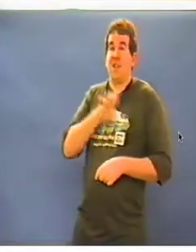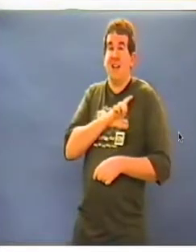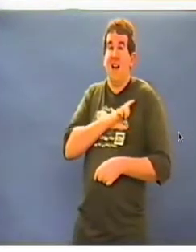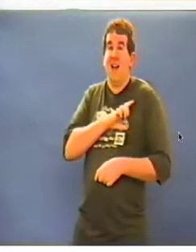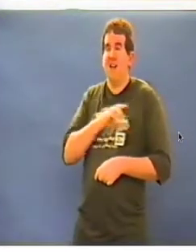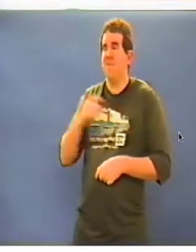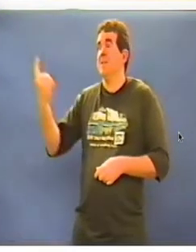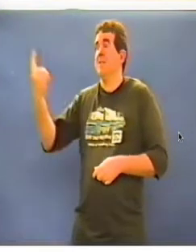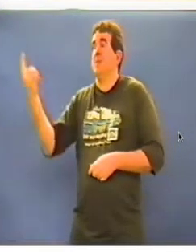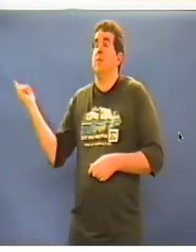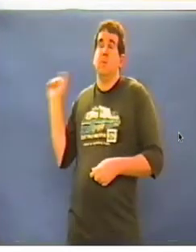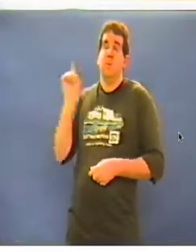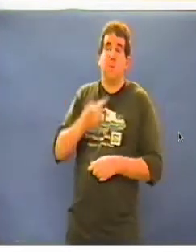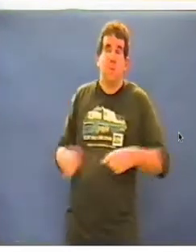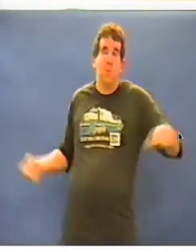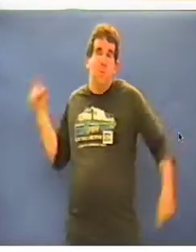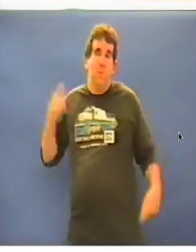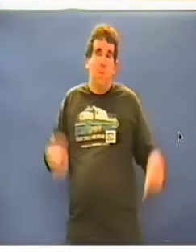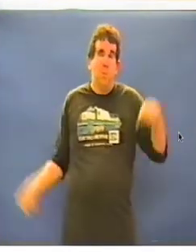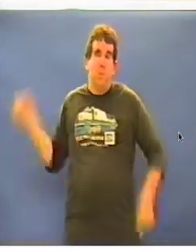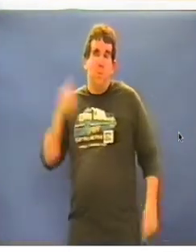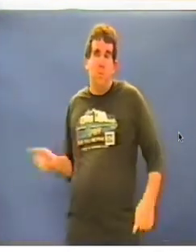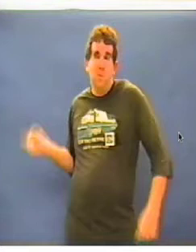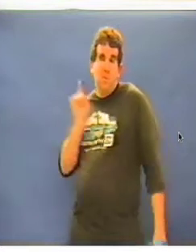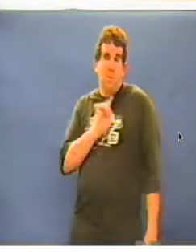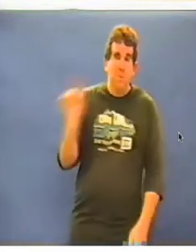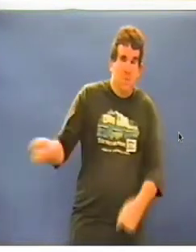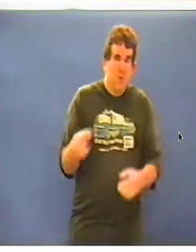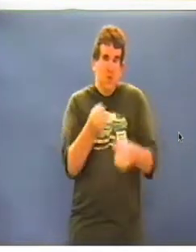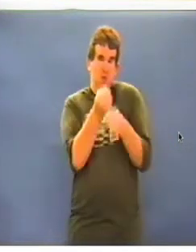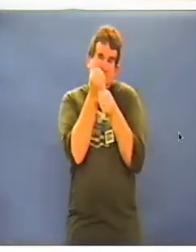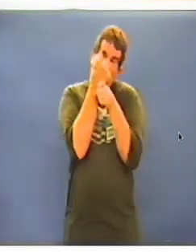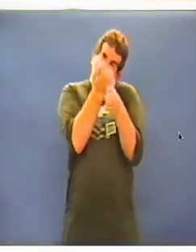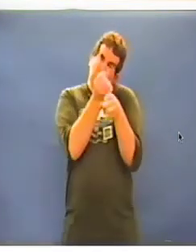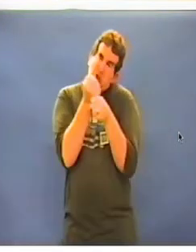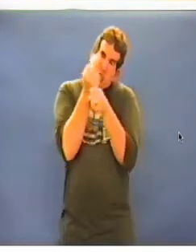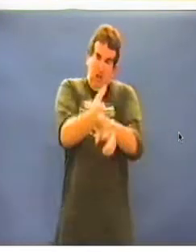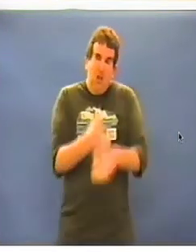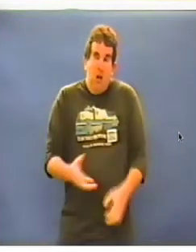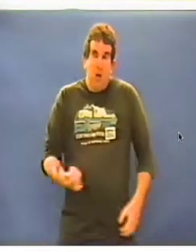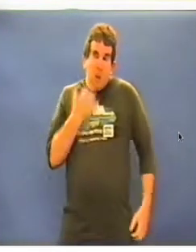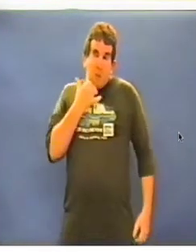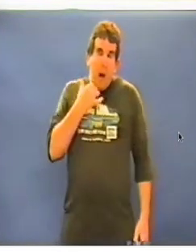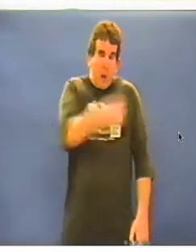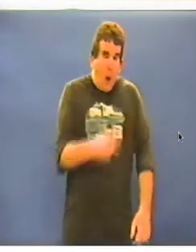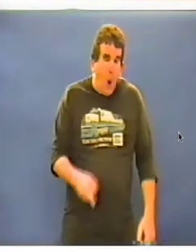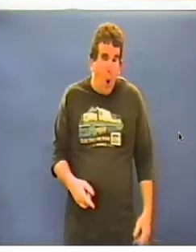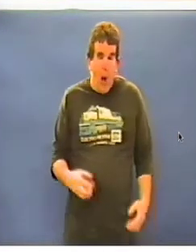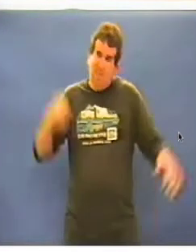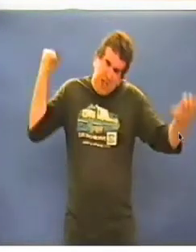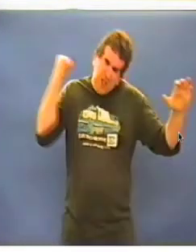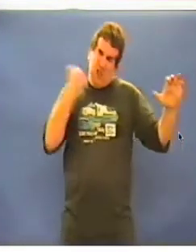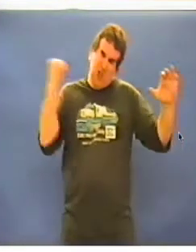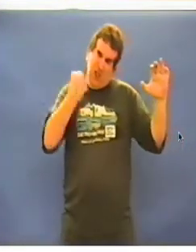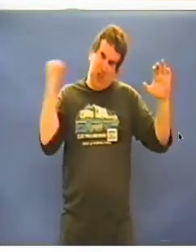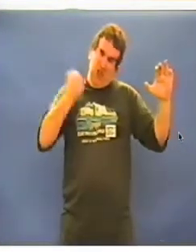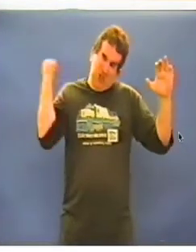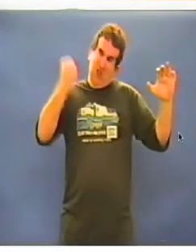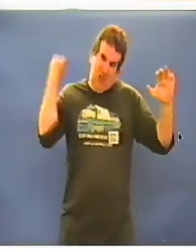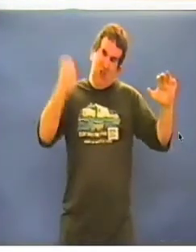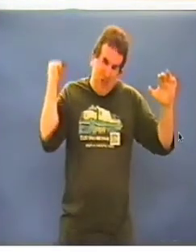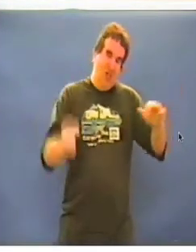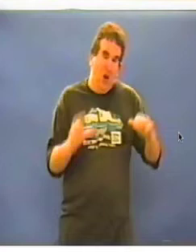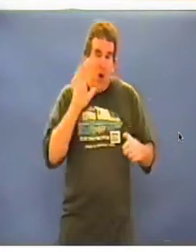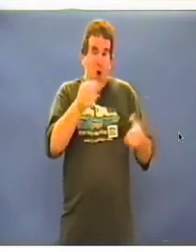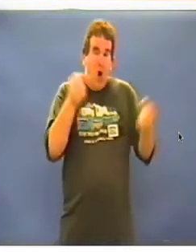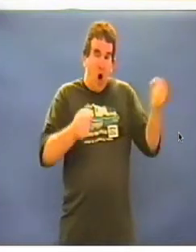put my hands up, say, okay, I'm here, and um this police officer comes